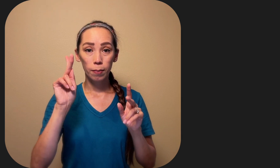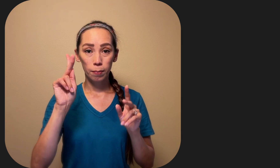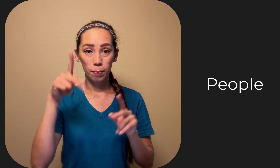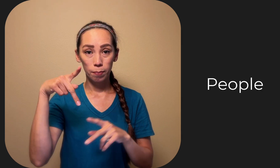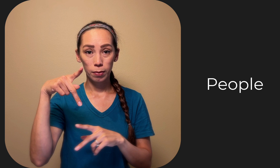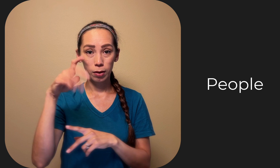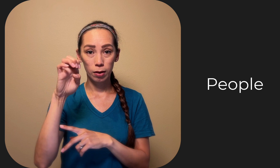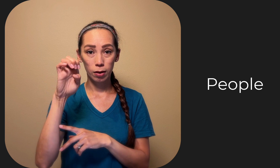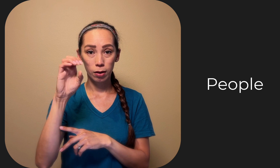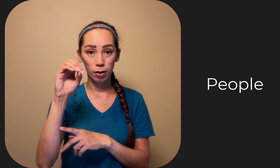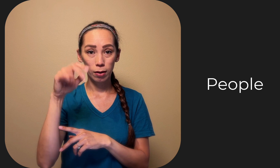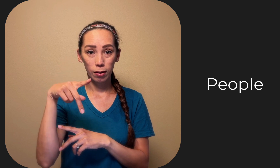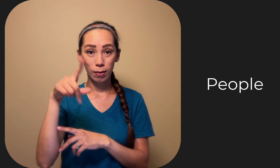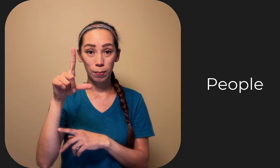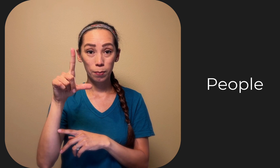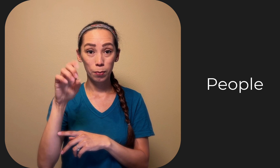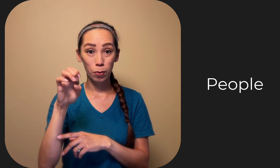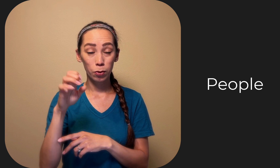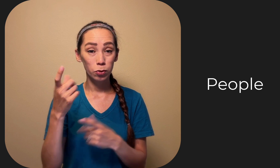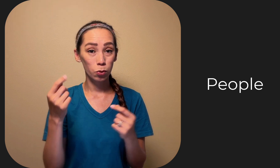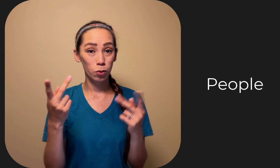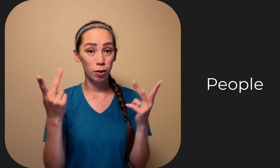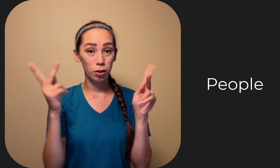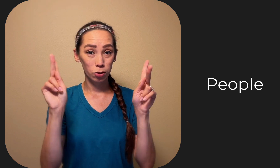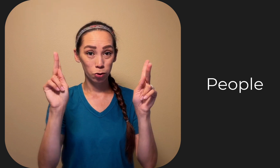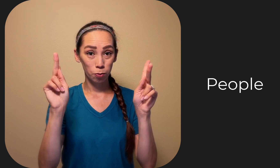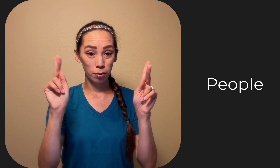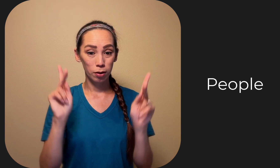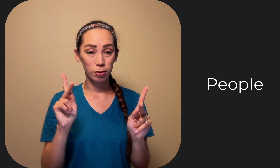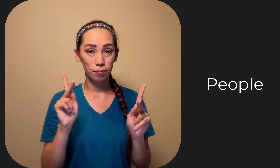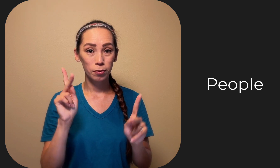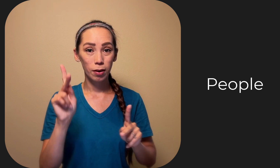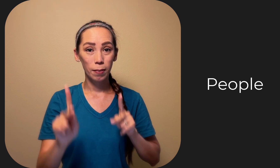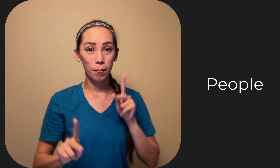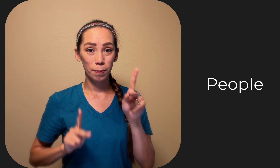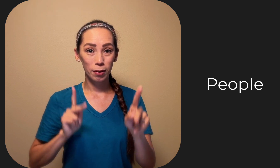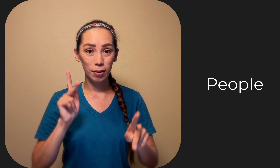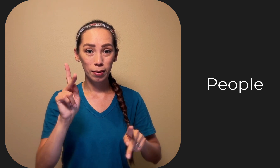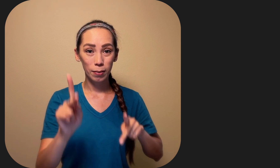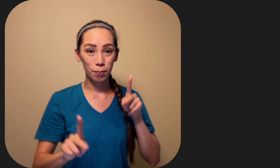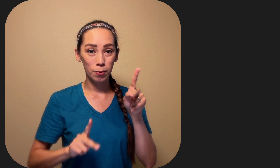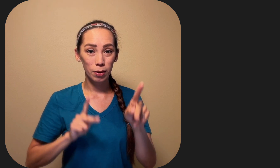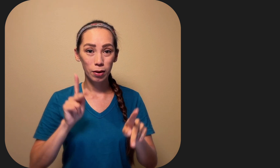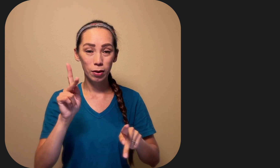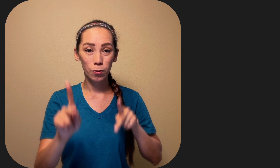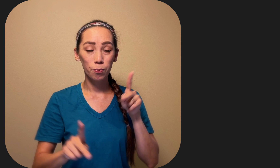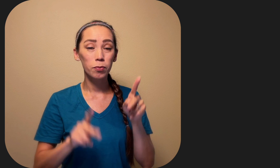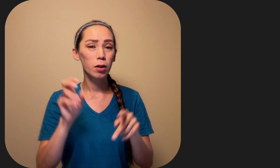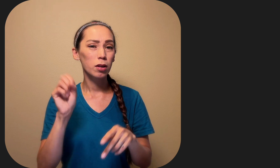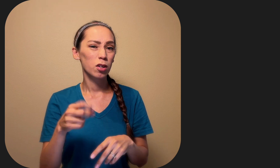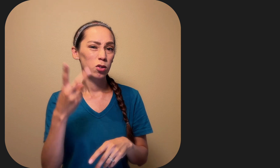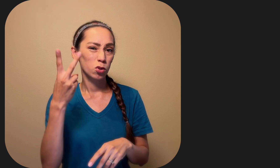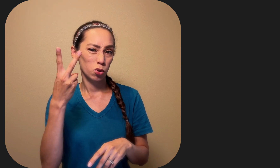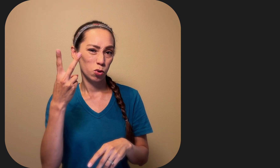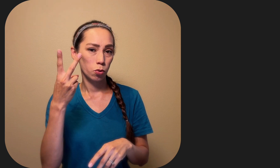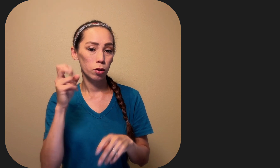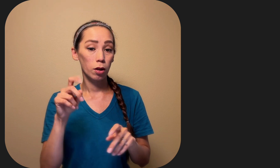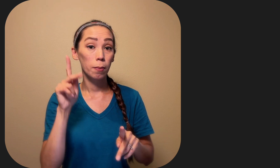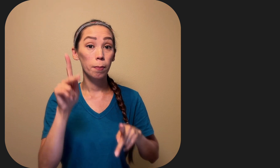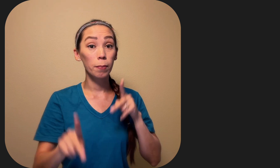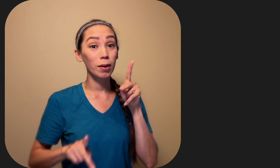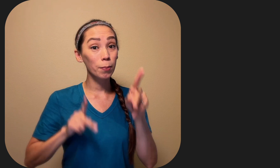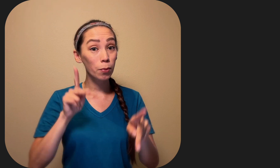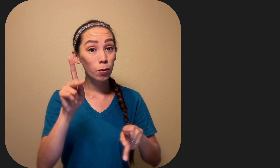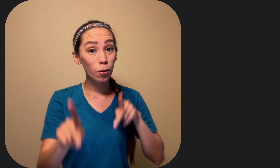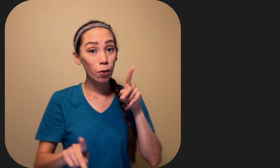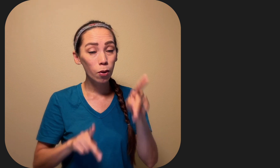People, you're going to take P's and make sure you sign people. And there's actually 2 ways you can sign people forward or you can